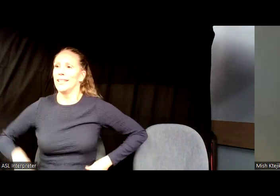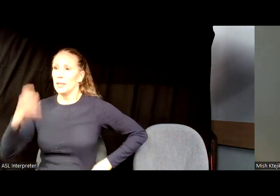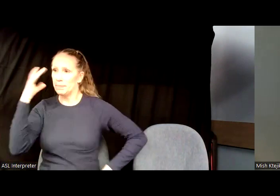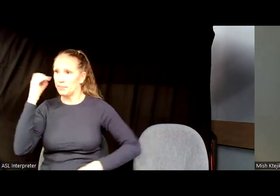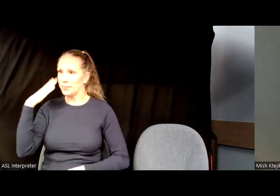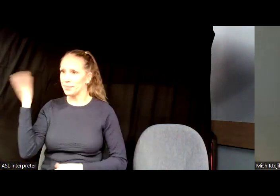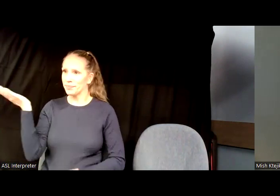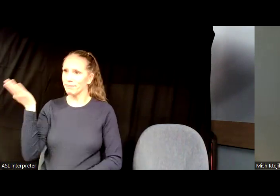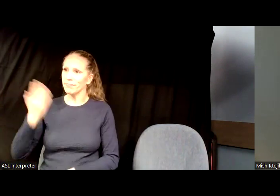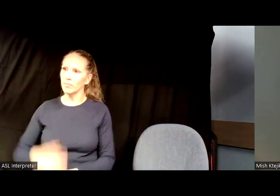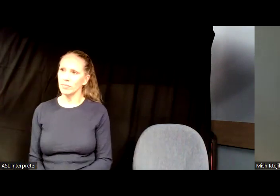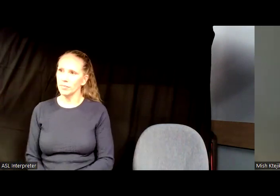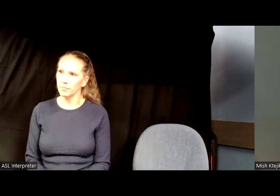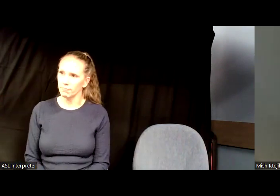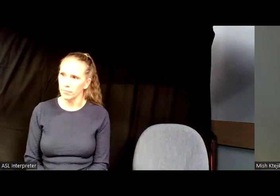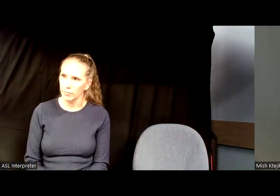Mish, this is Jack, Mish.